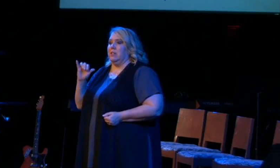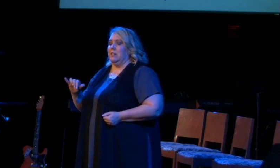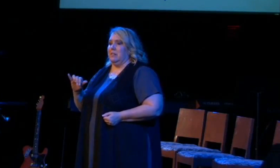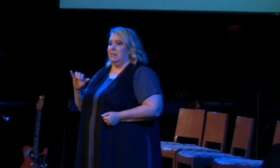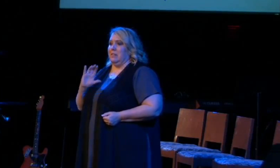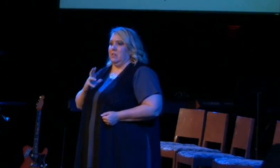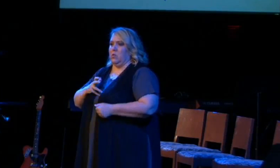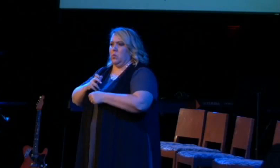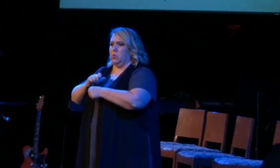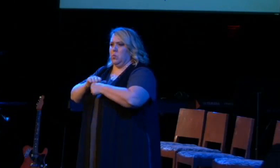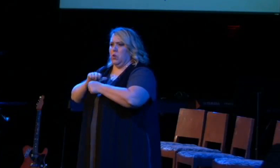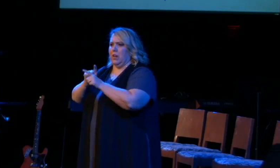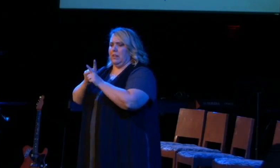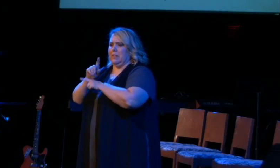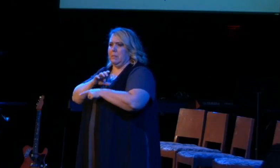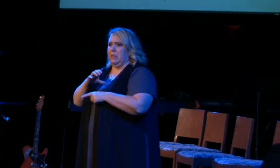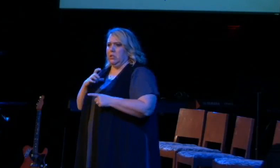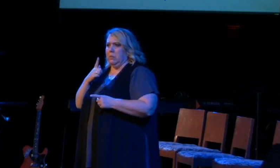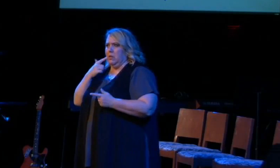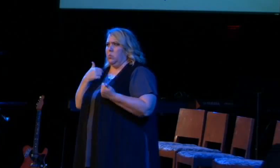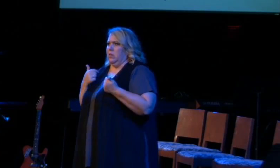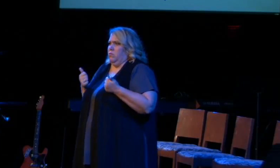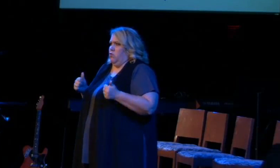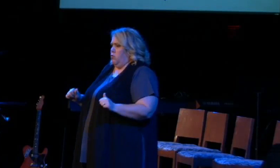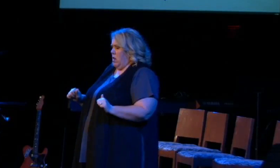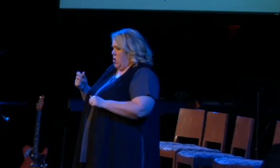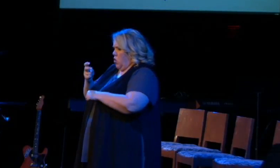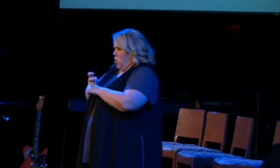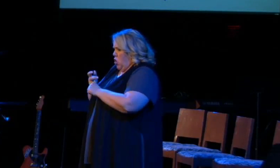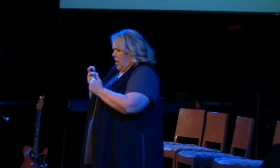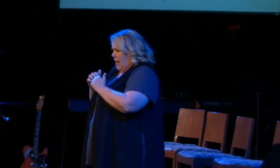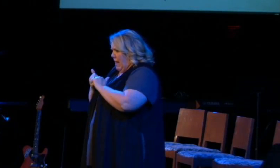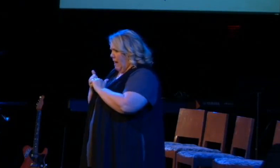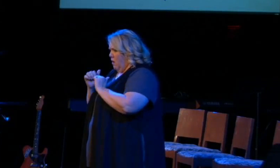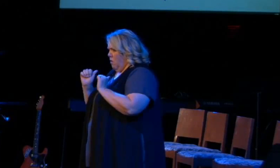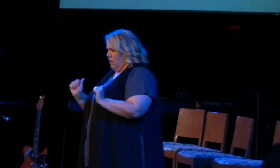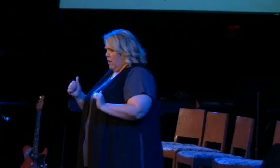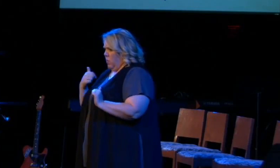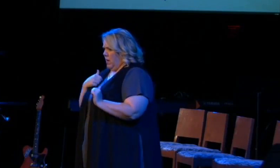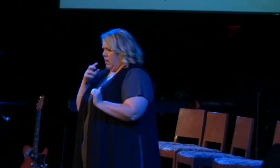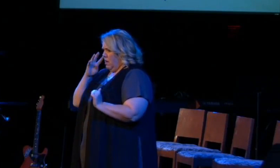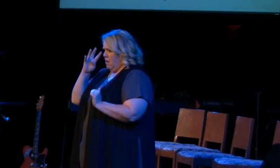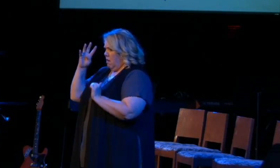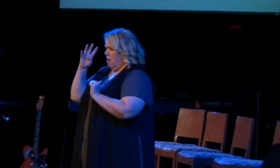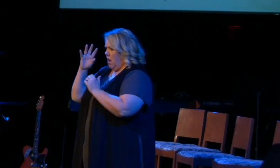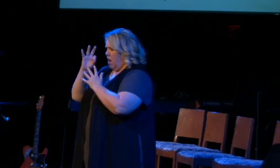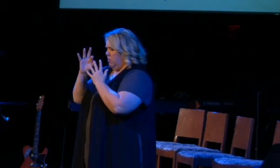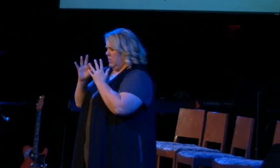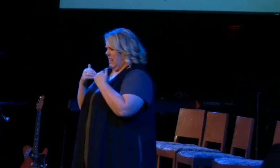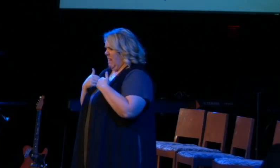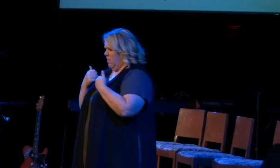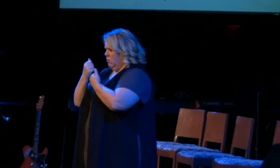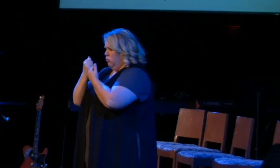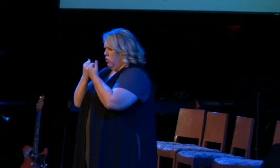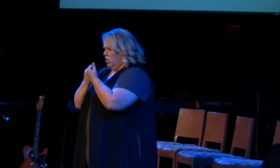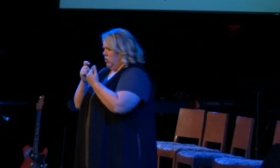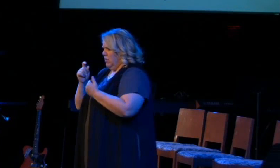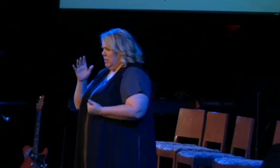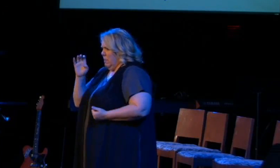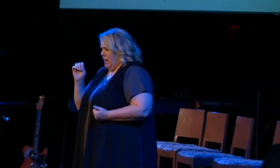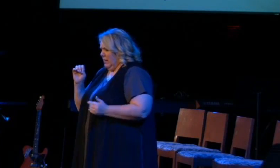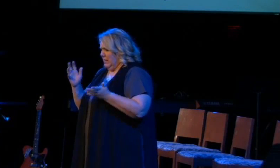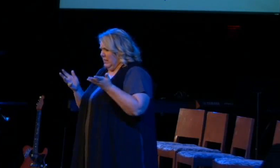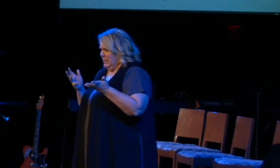work as the commission, because we tried really hard to find, could we do some option that had structural space for the reasons I described.